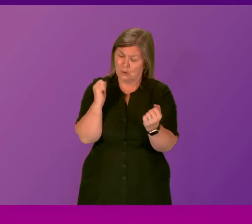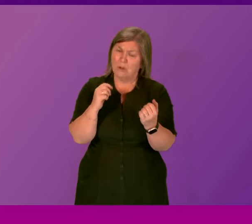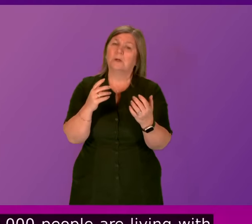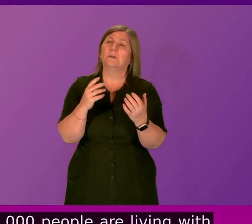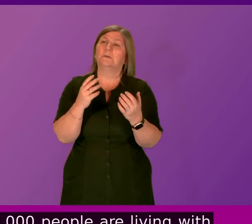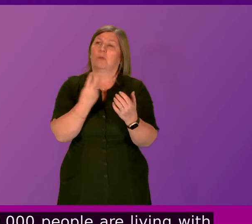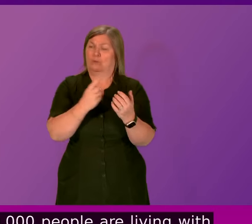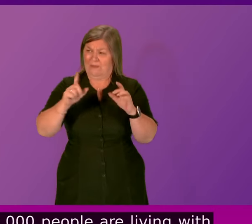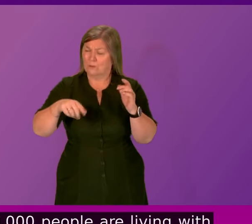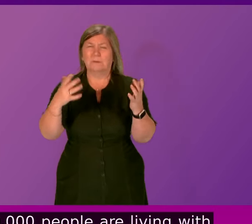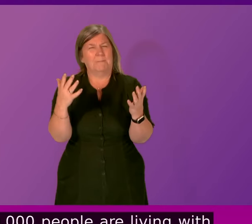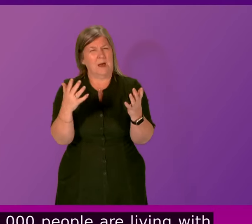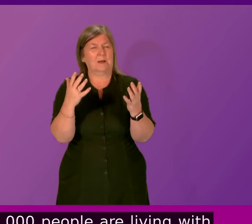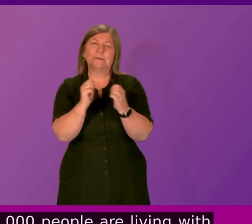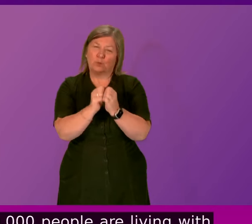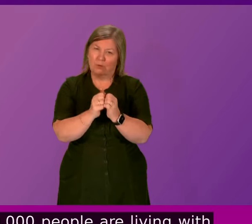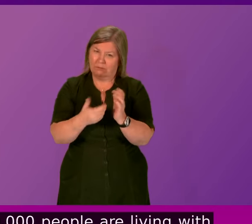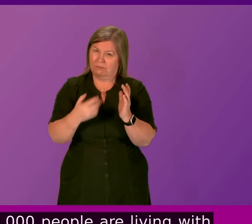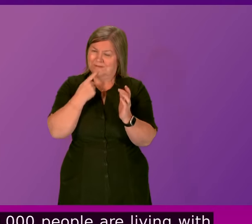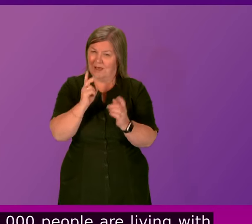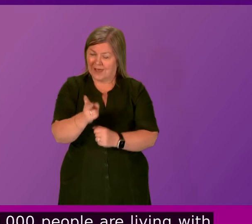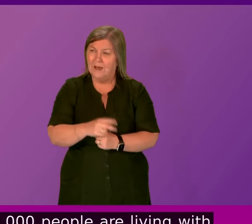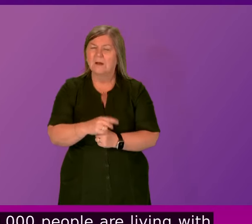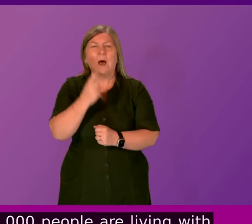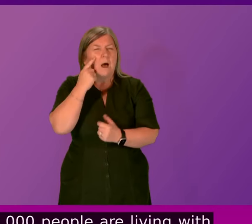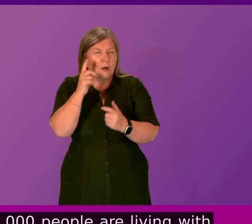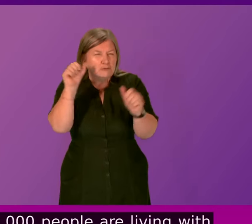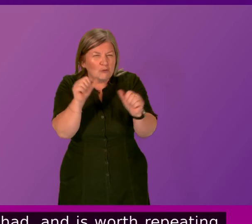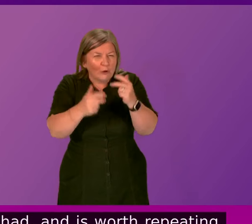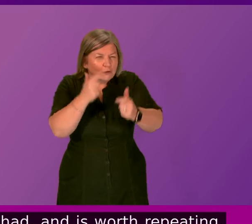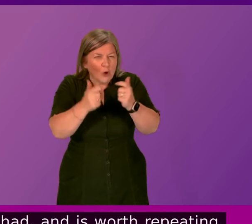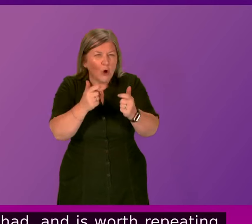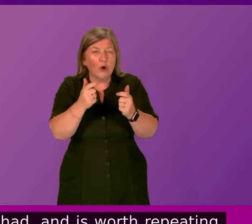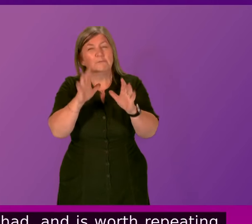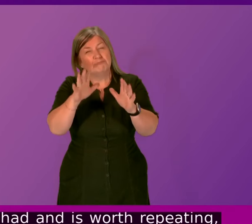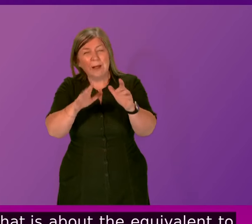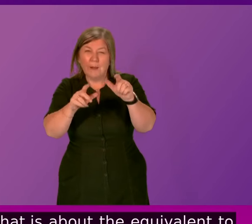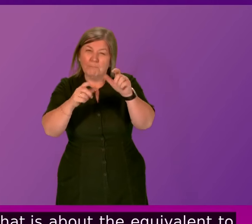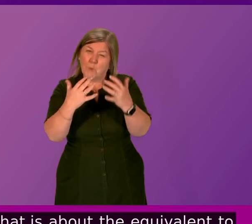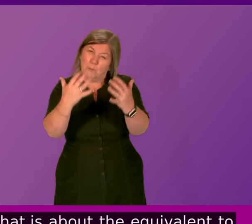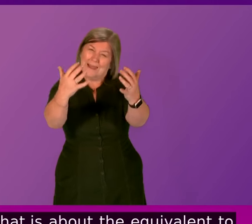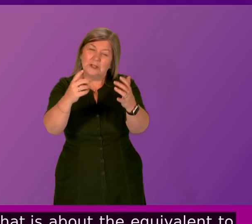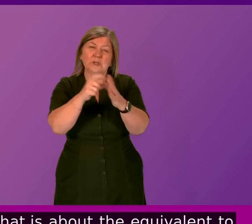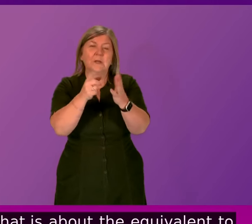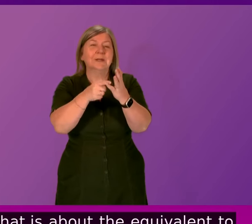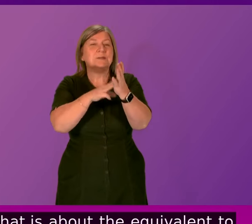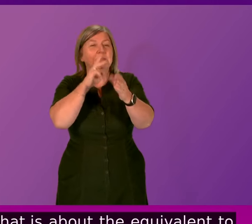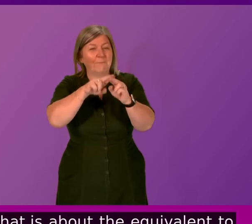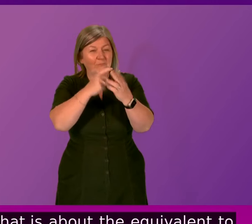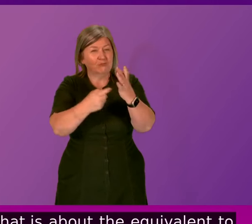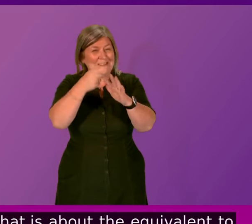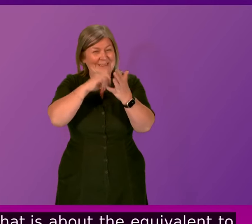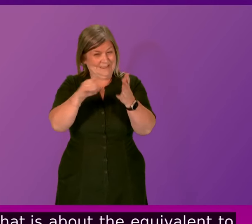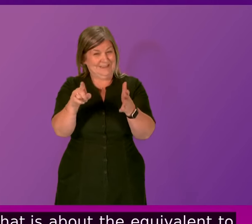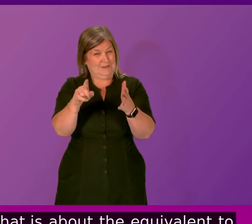it is worth repeating. I just did a wee search, and that's about the equivalent to the population of Dumfries. So that's quite a significant